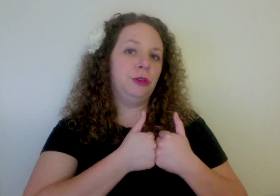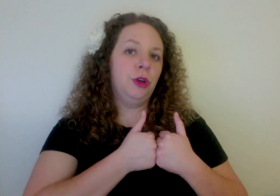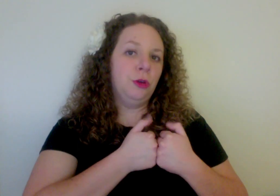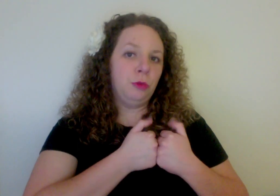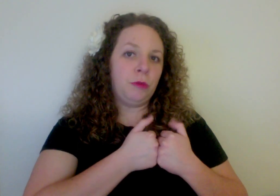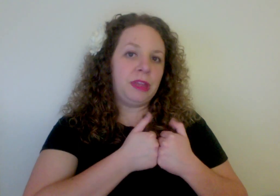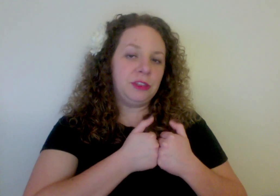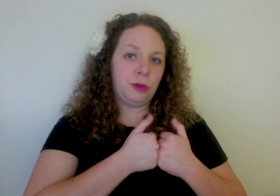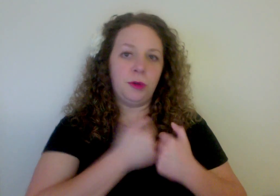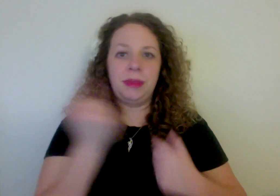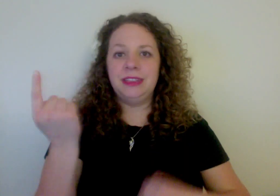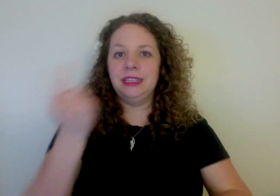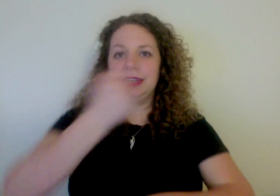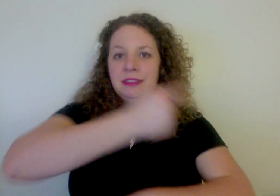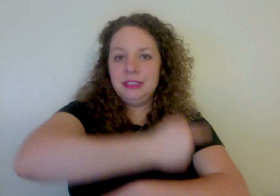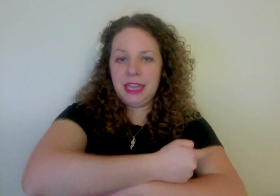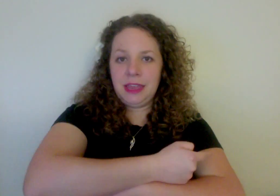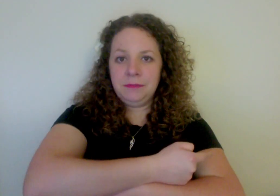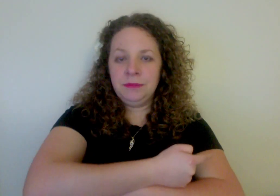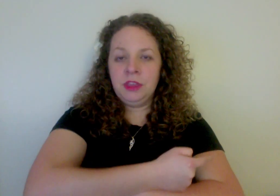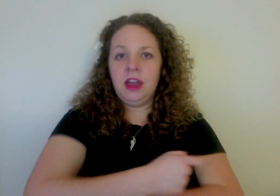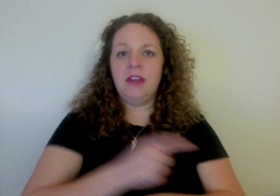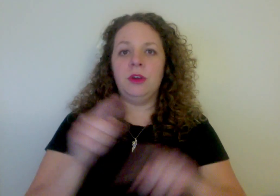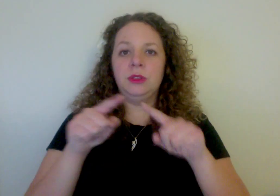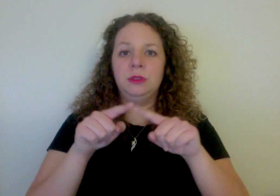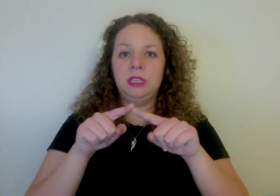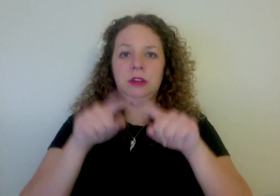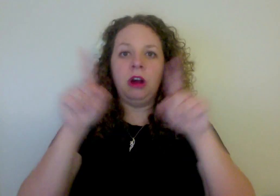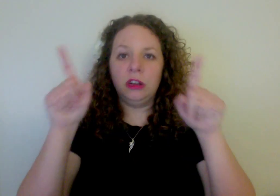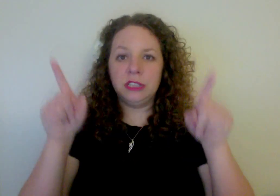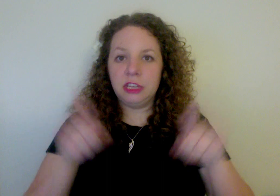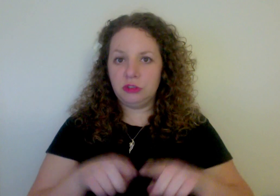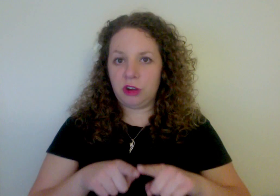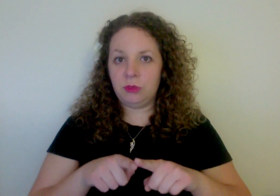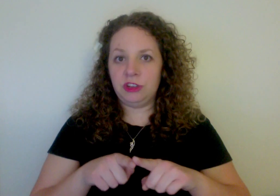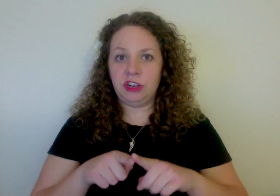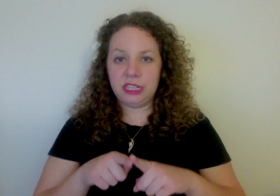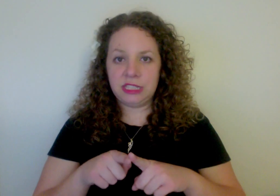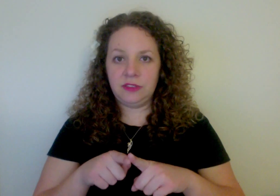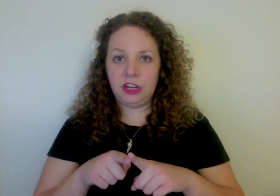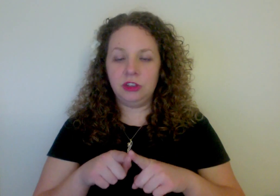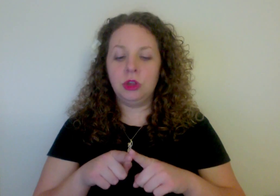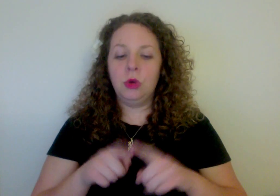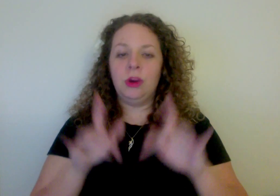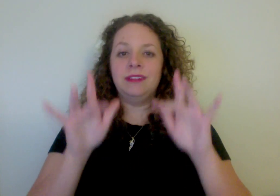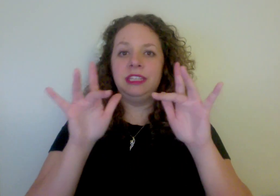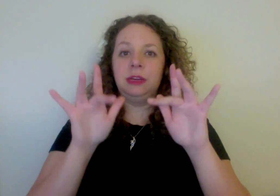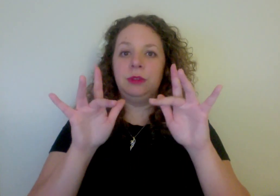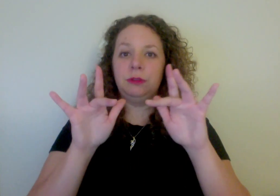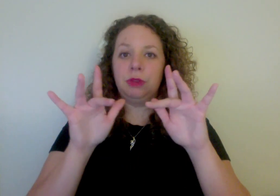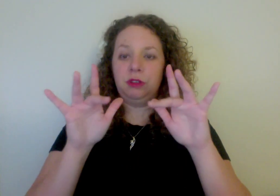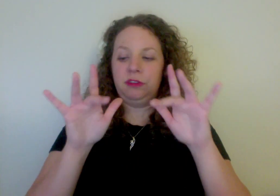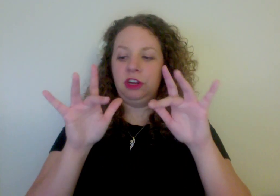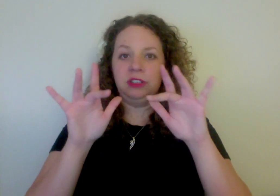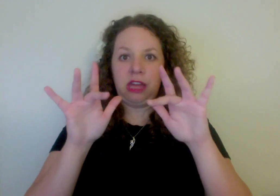romance or romantic day. I've also seen heart day drawn with your index fingers. Or I've seen it with your middle fingers that